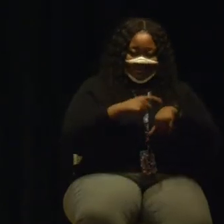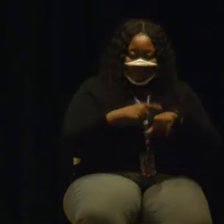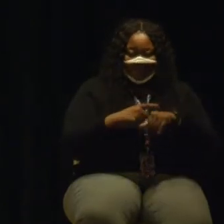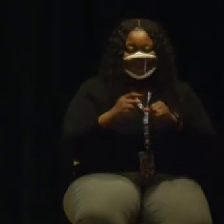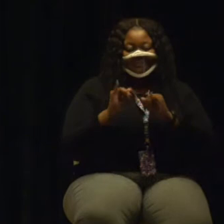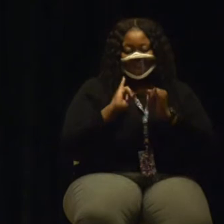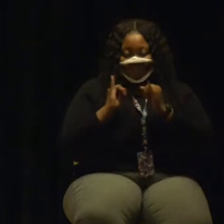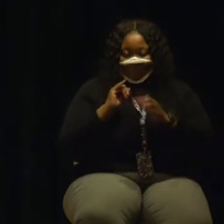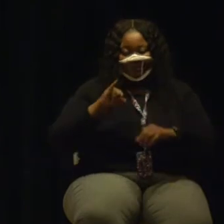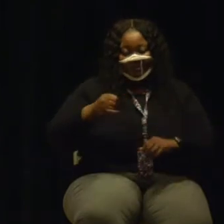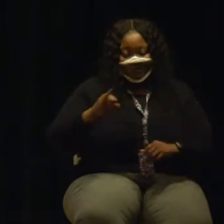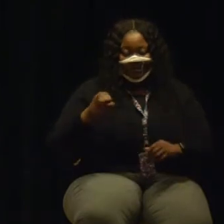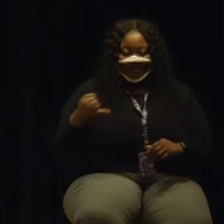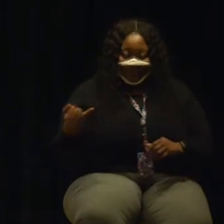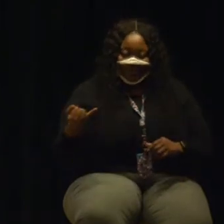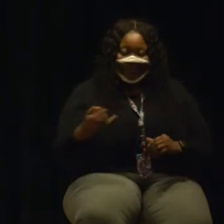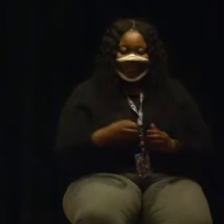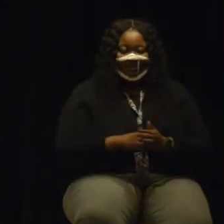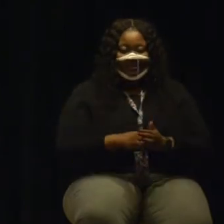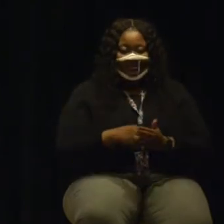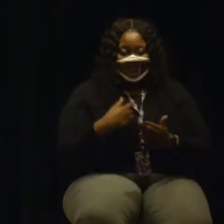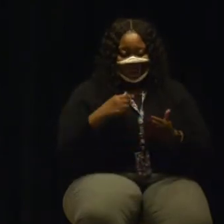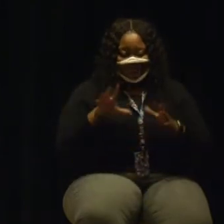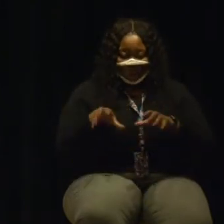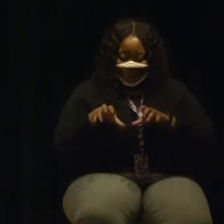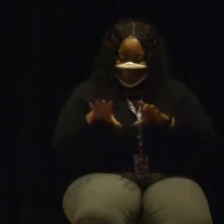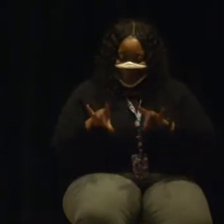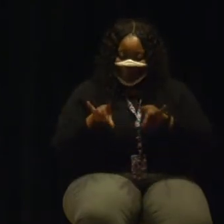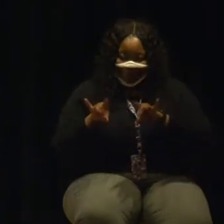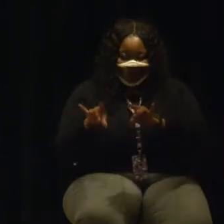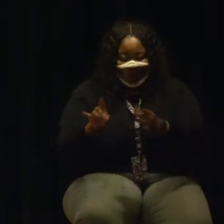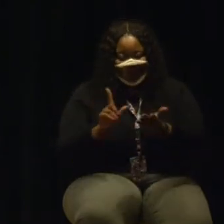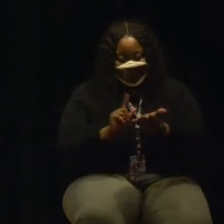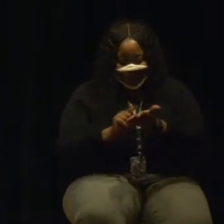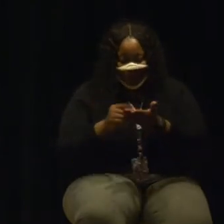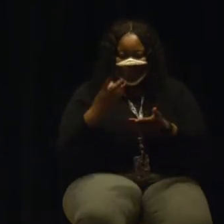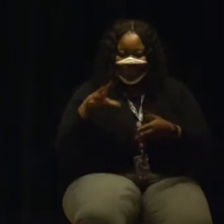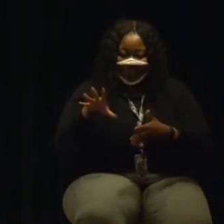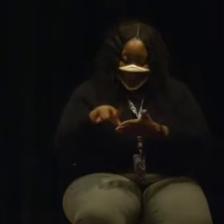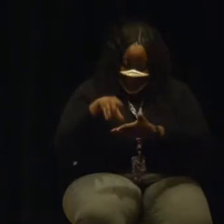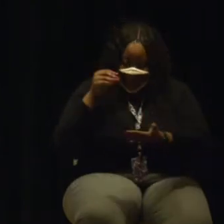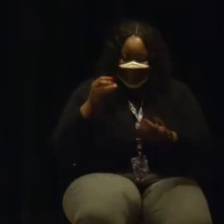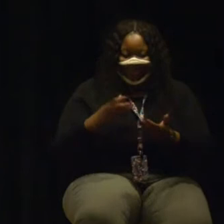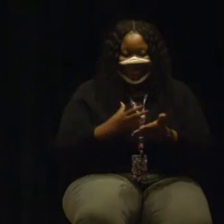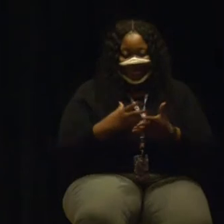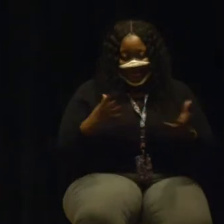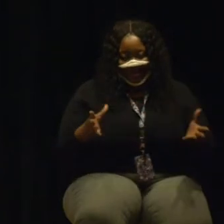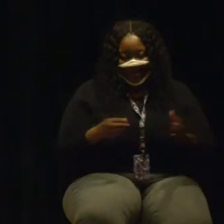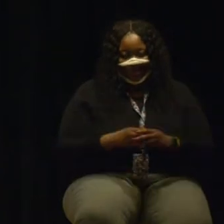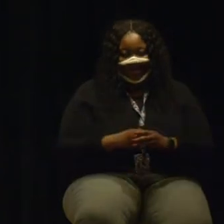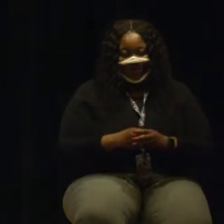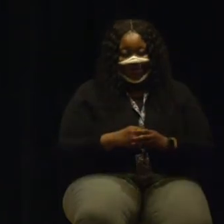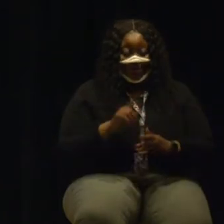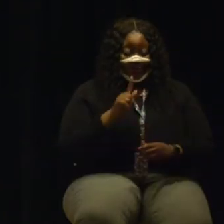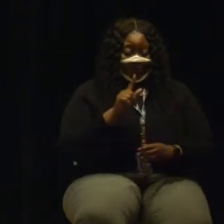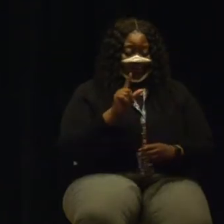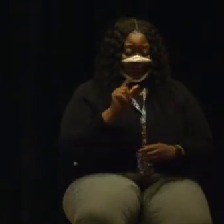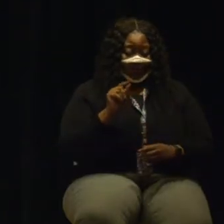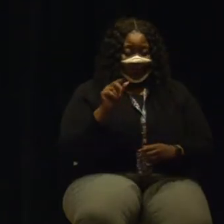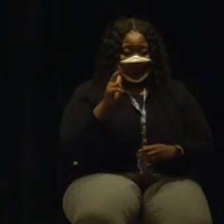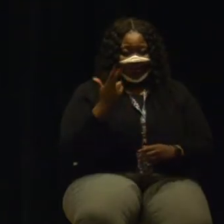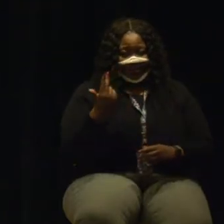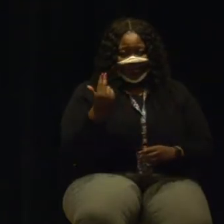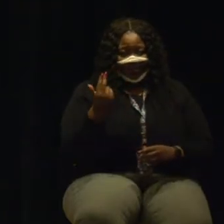bit of that ego, like a little bit of the hubris. And I was like, oh, this will probably take me about a year to knock out. That was 2013, and it's out now.